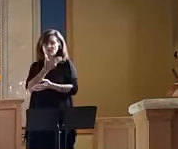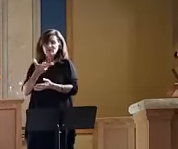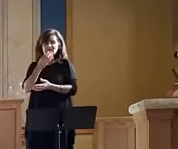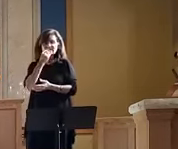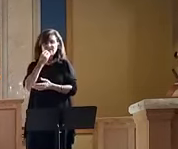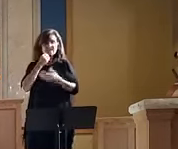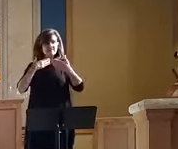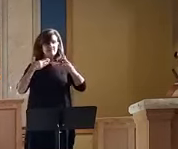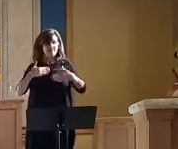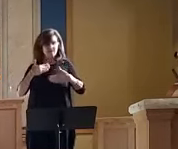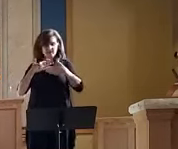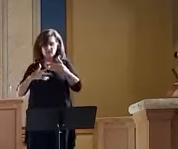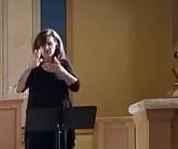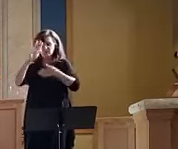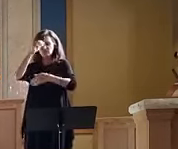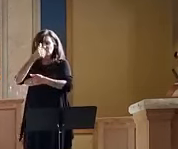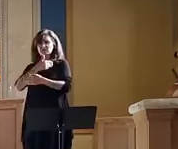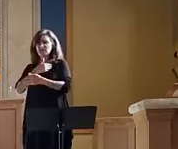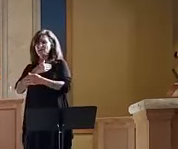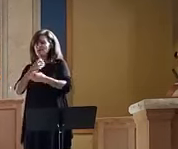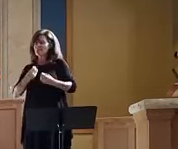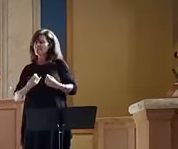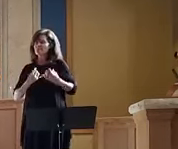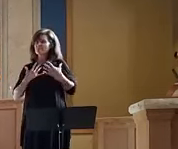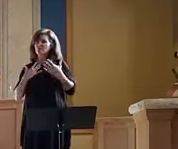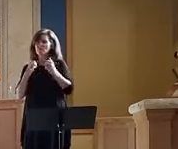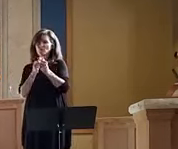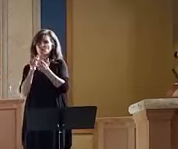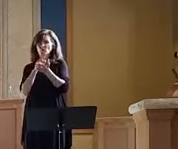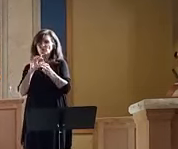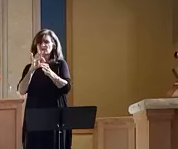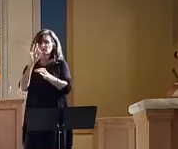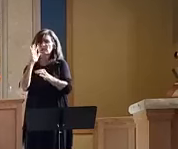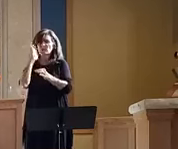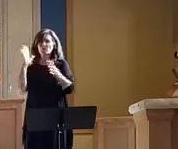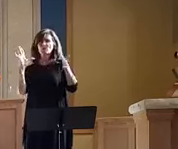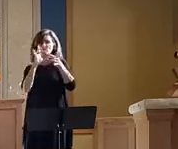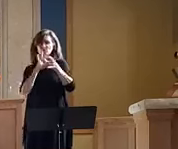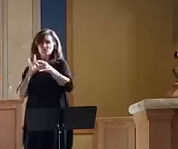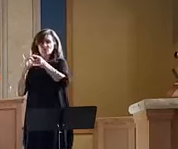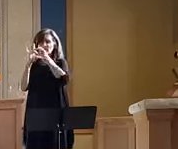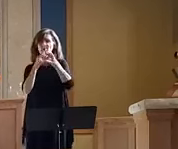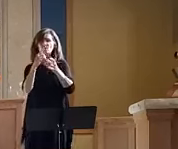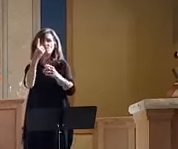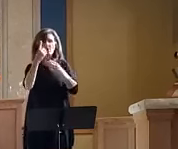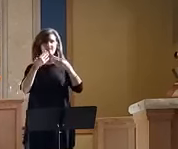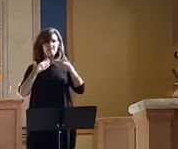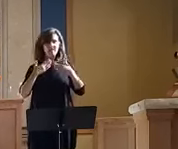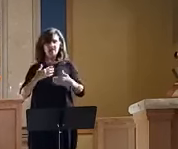and blood of your Son and filled with his Holy Spirit, may become one body, one spirit in Christ.